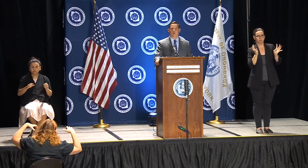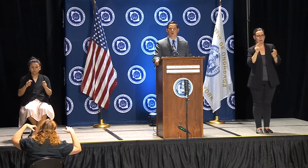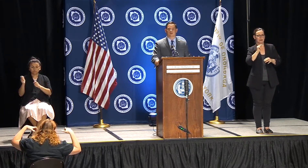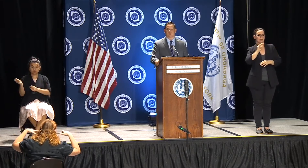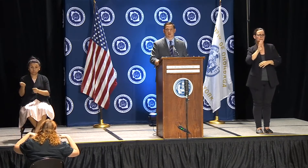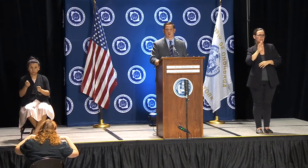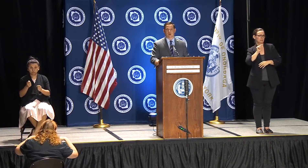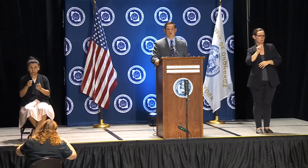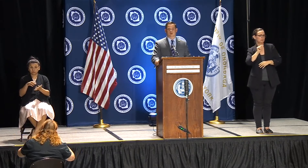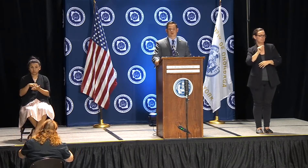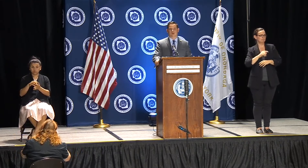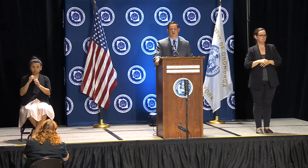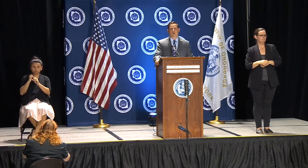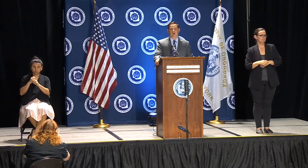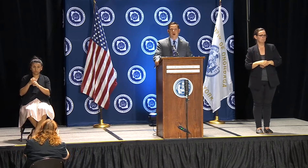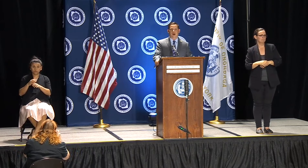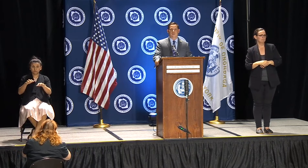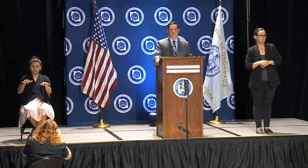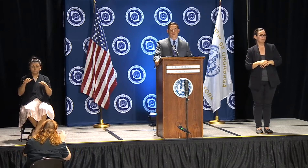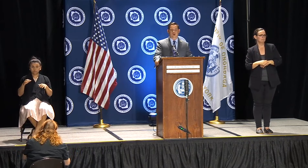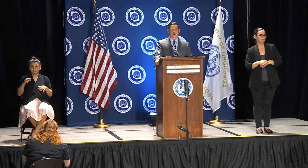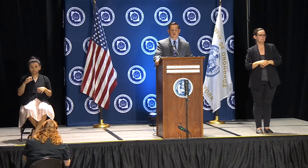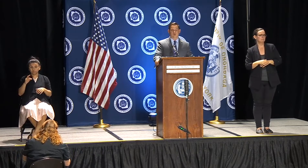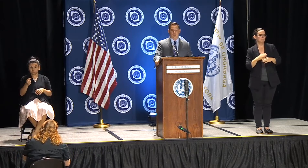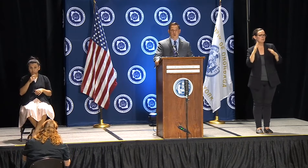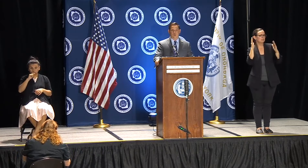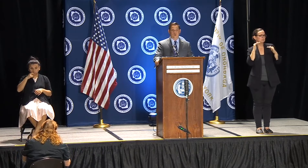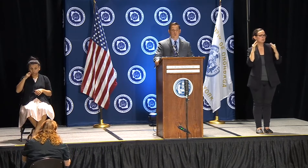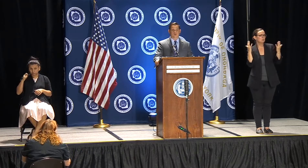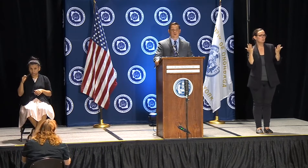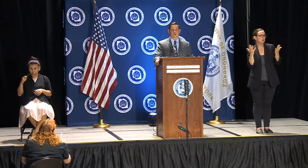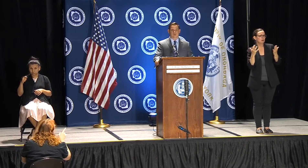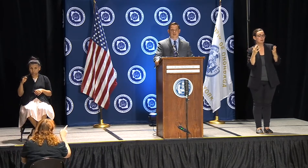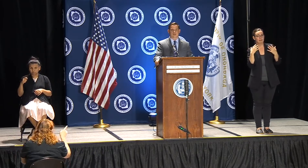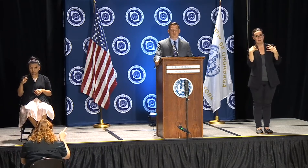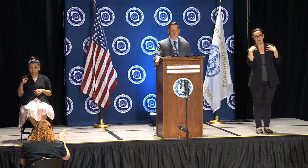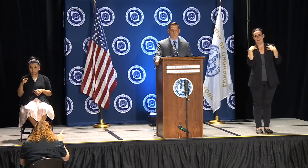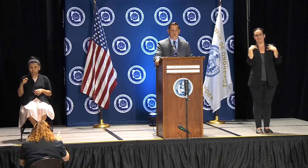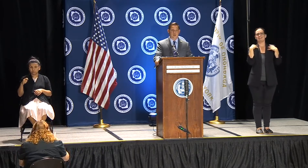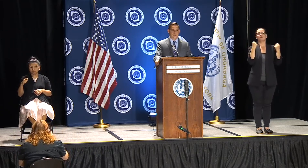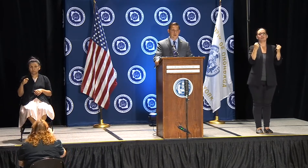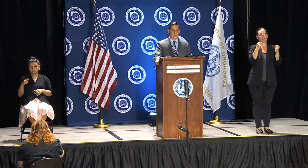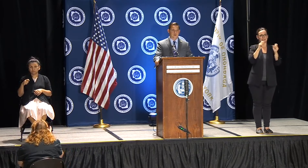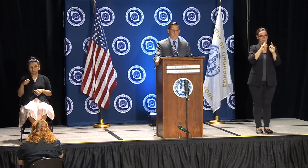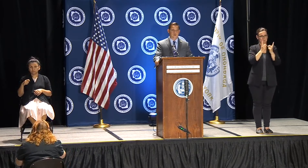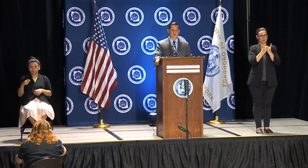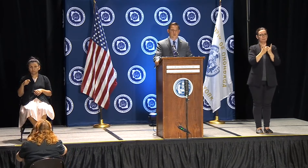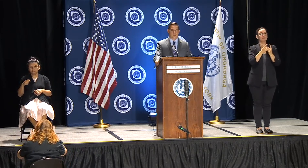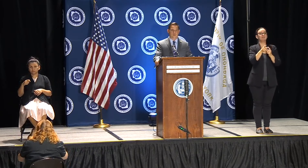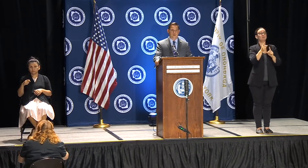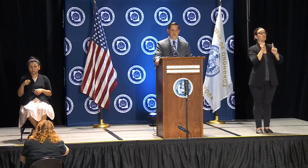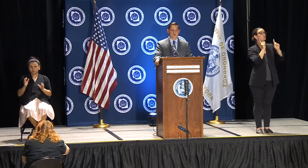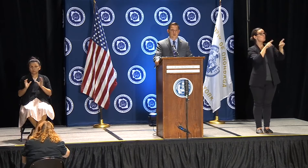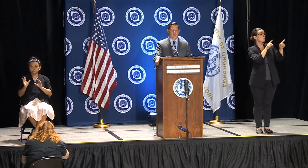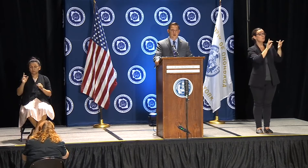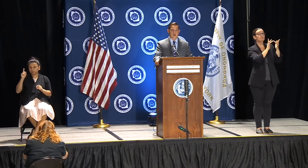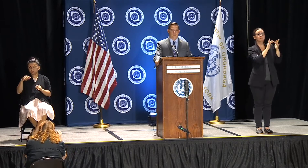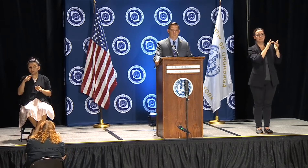health department website and register. Certainly, if you don't, we'll still test you, and then you would come